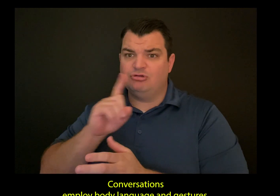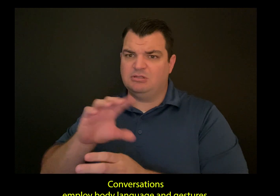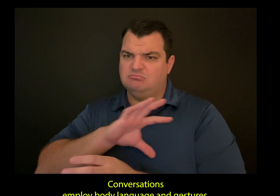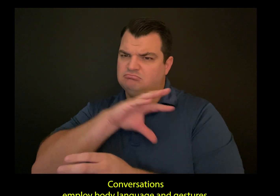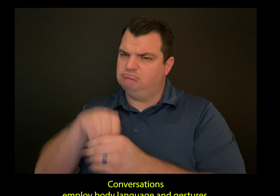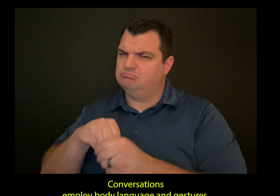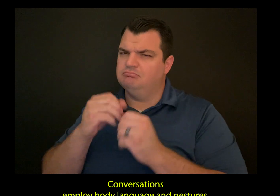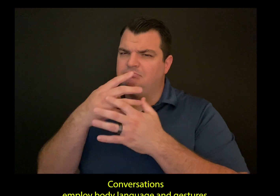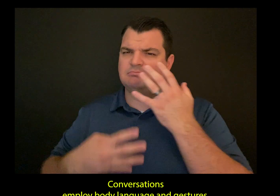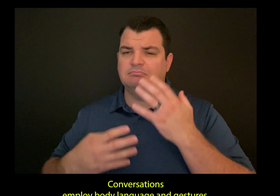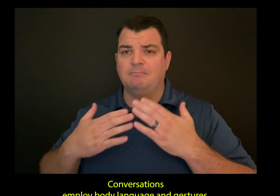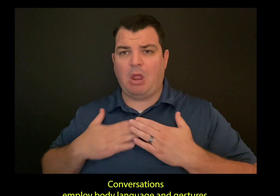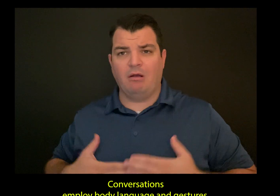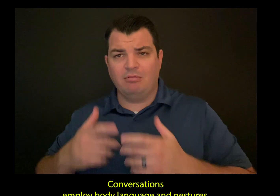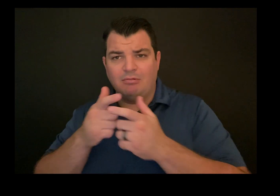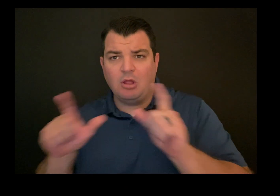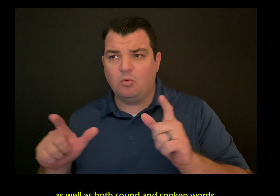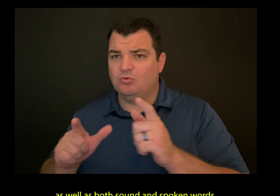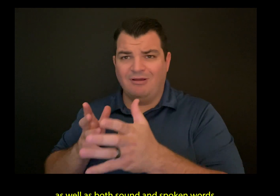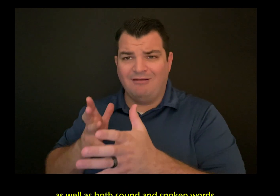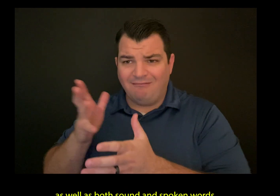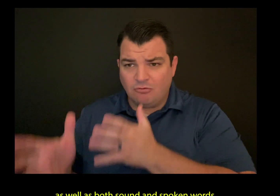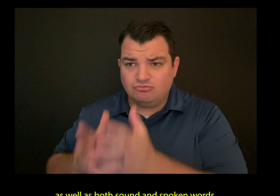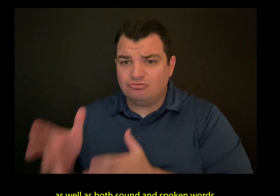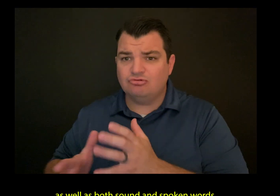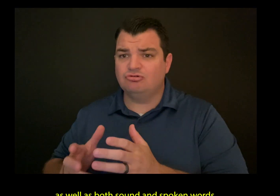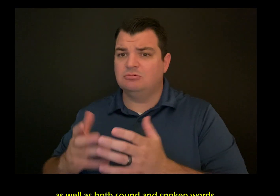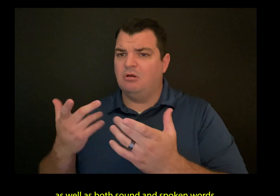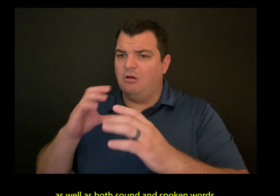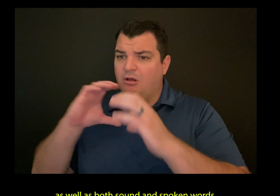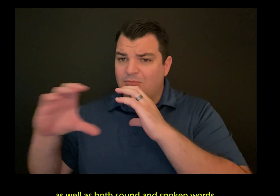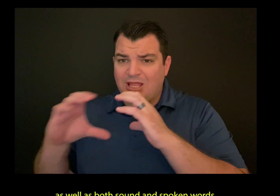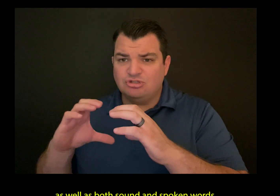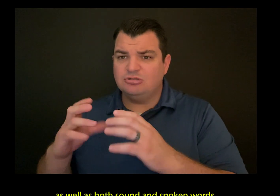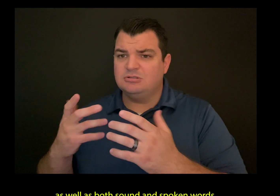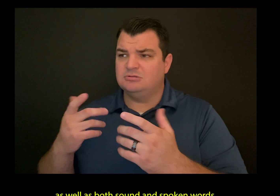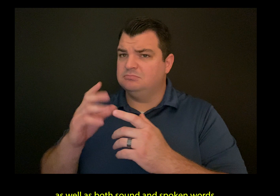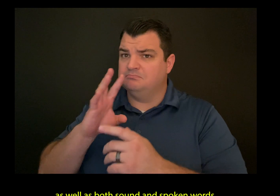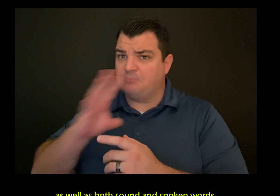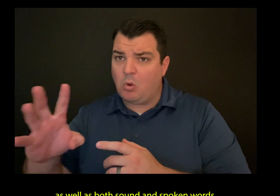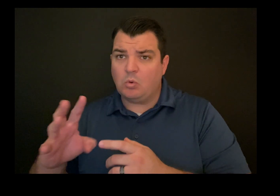Conversations employ body language and gestures, as well as both signed and spoken words.